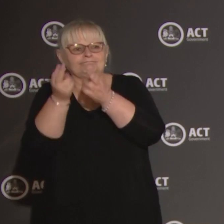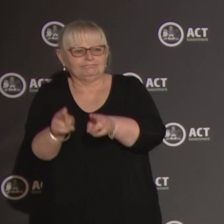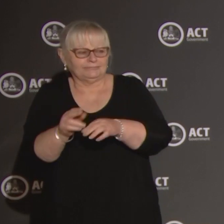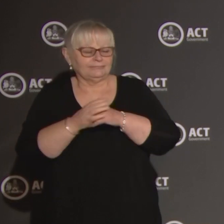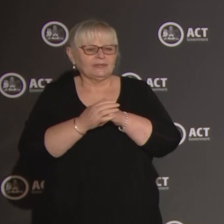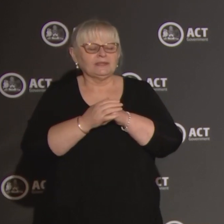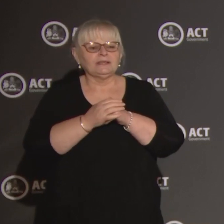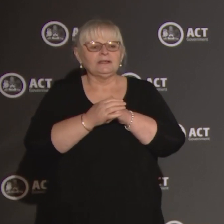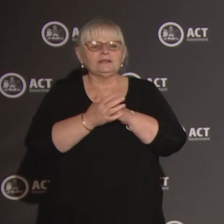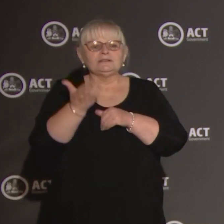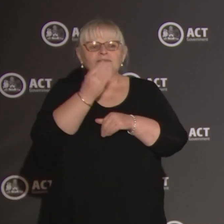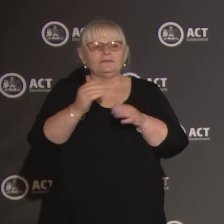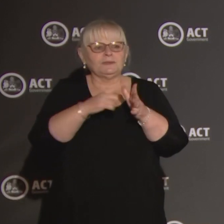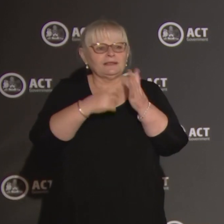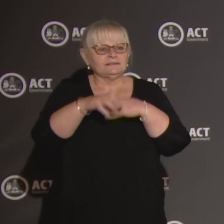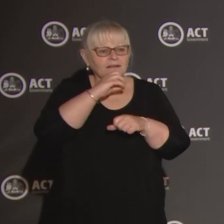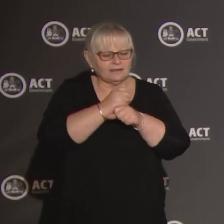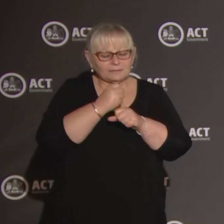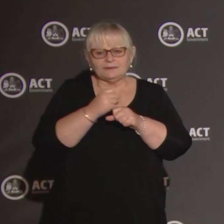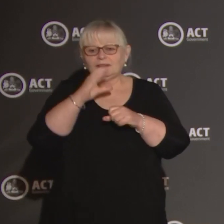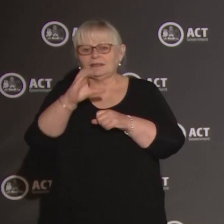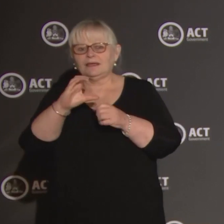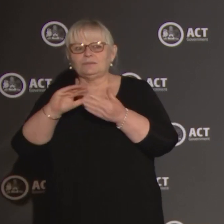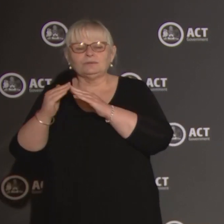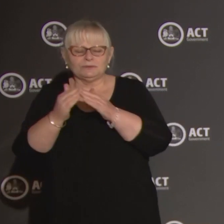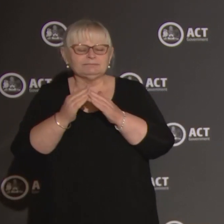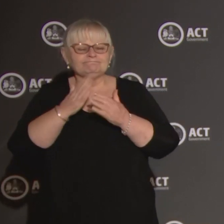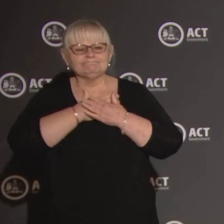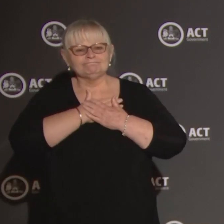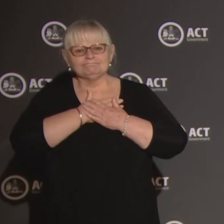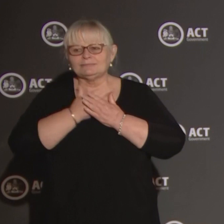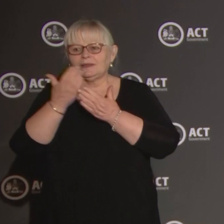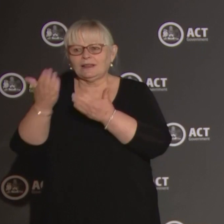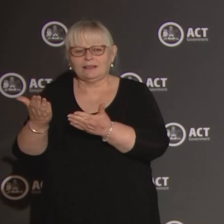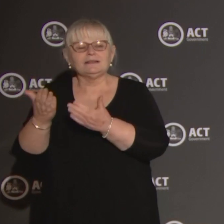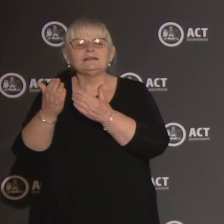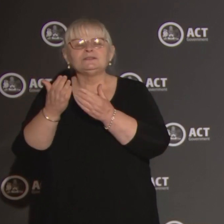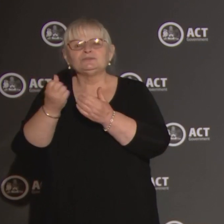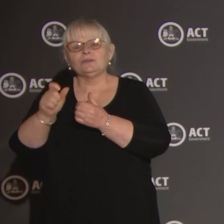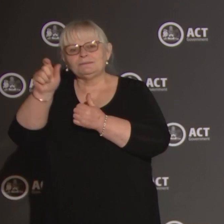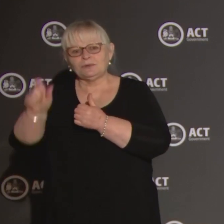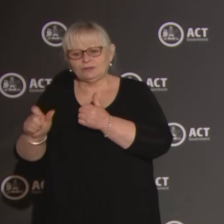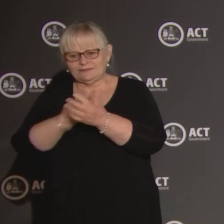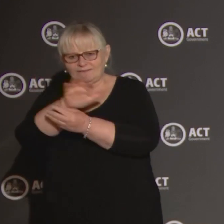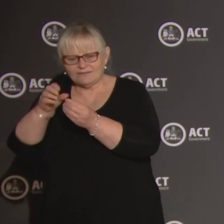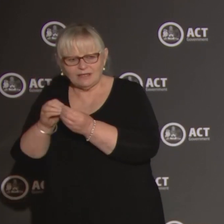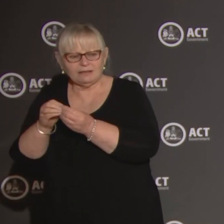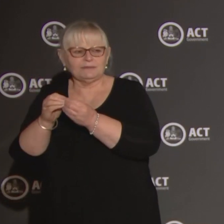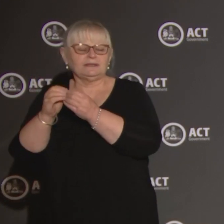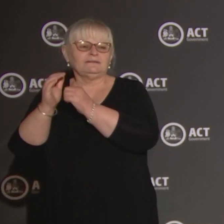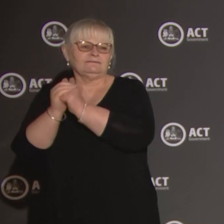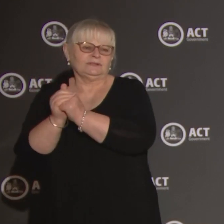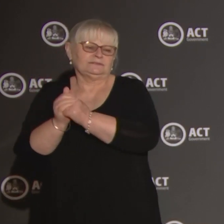On behalf of the government and the ACT community, I extend my deepest sympathies and love to this person's family